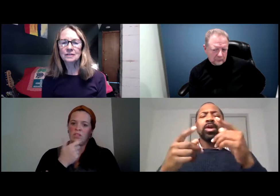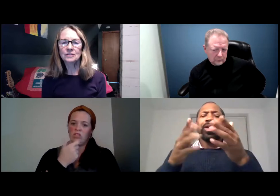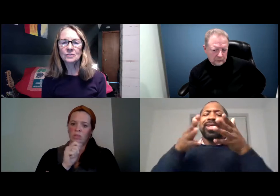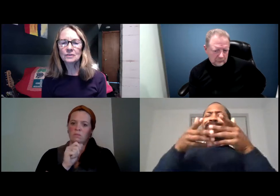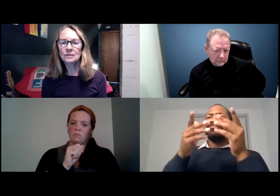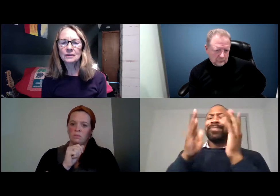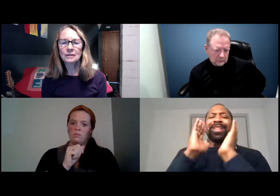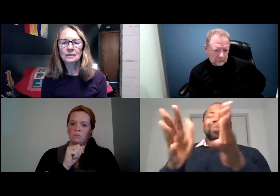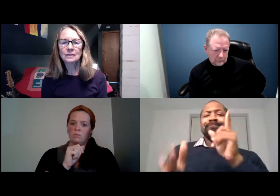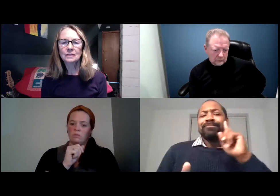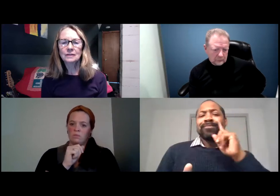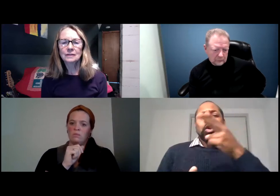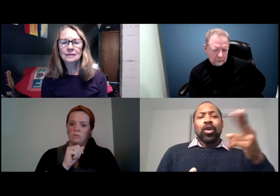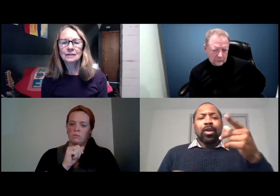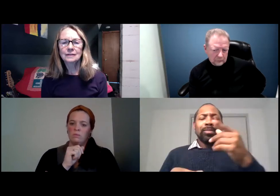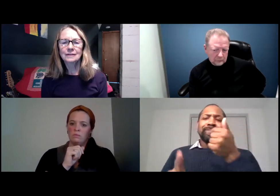They don't.